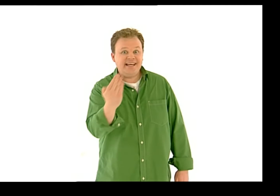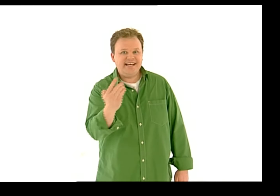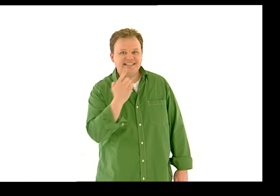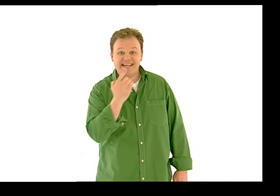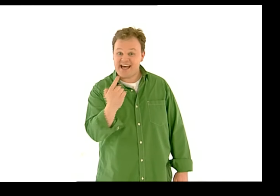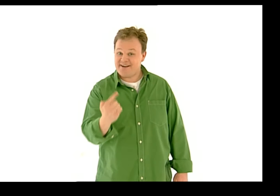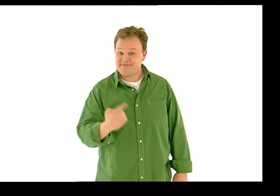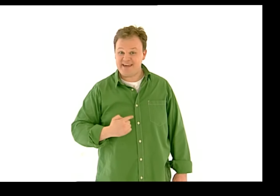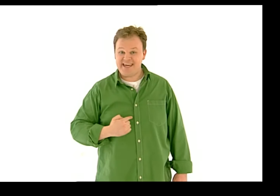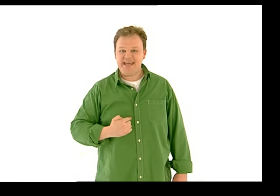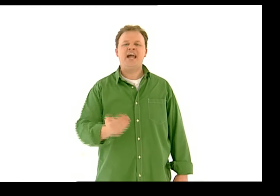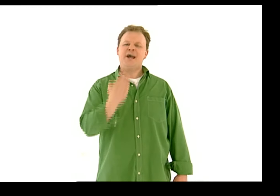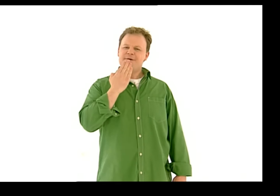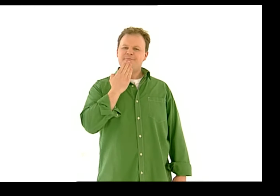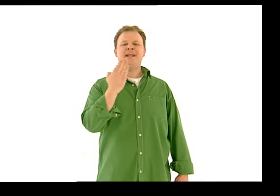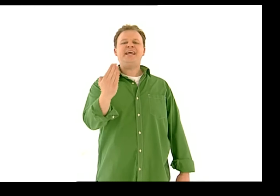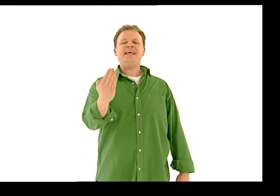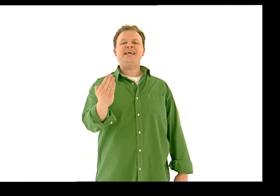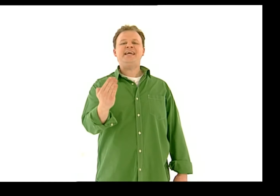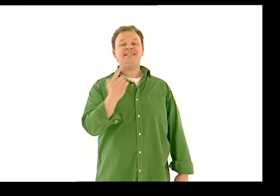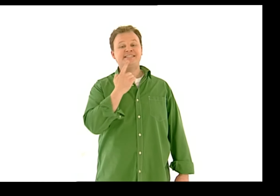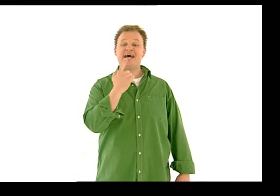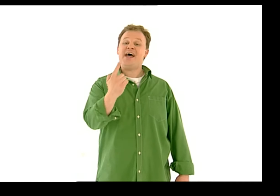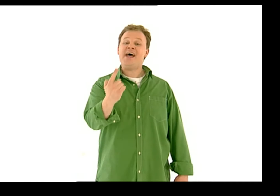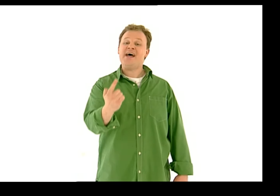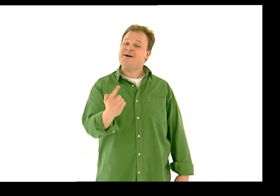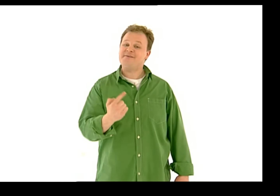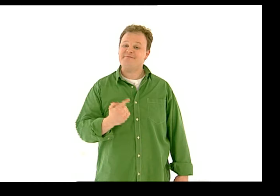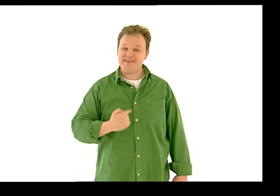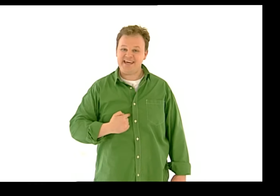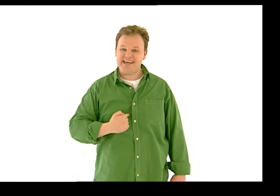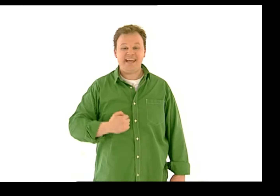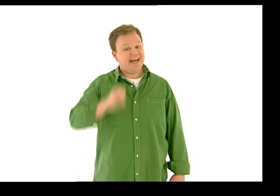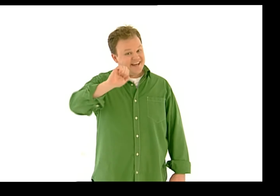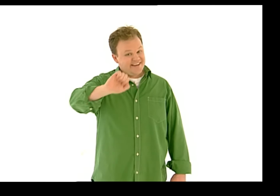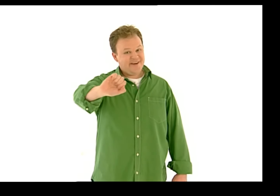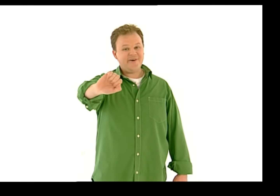please tell me, please tell me your